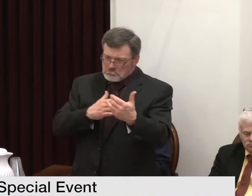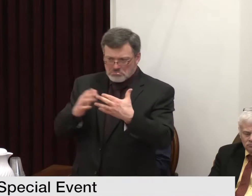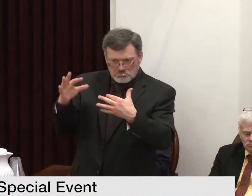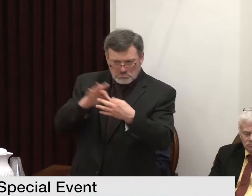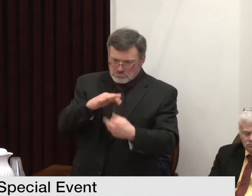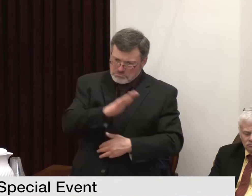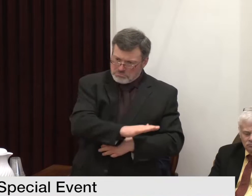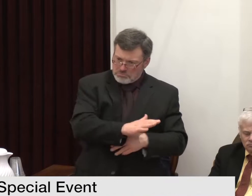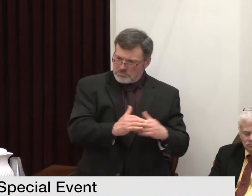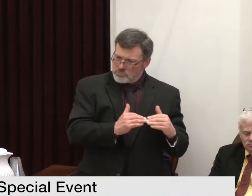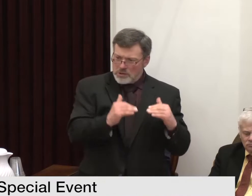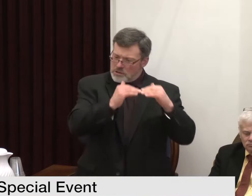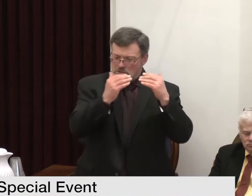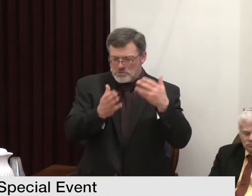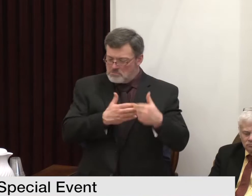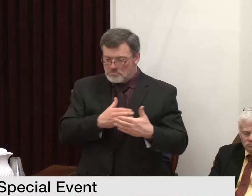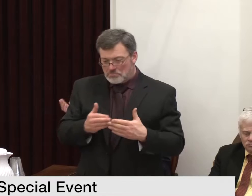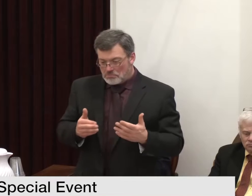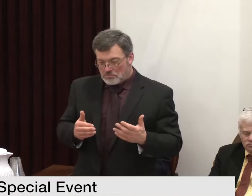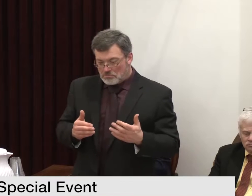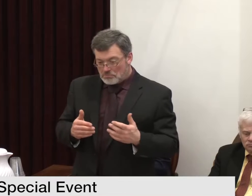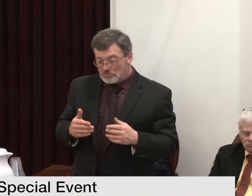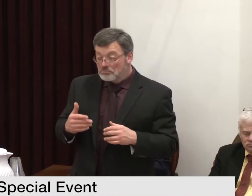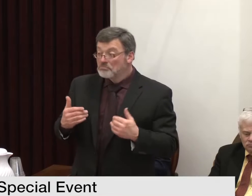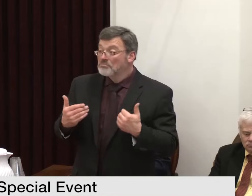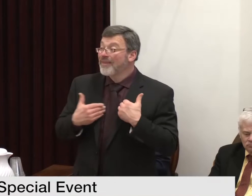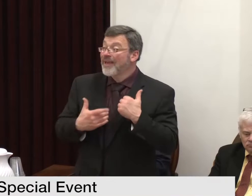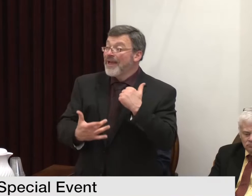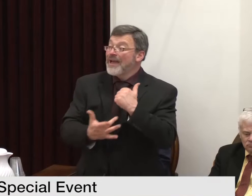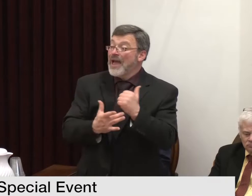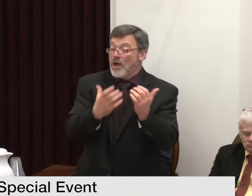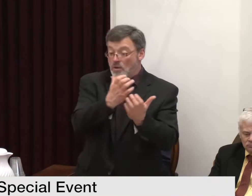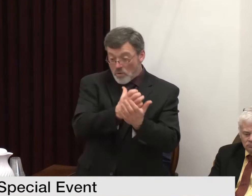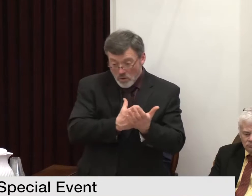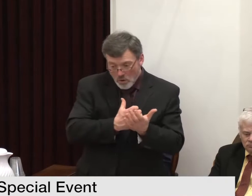tech courses and real career opportunities.